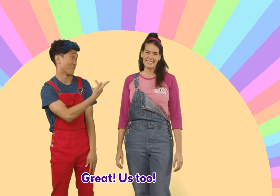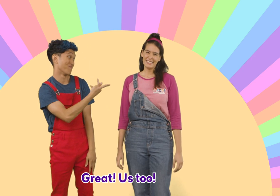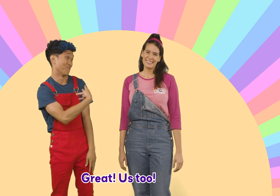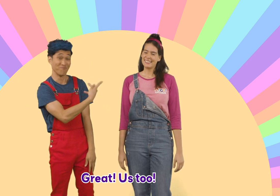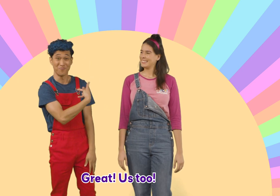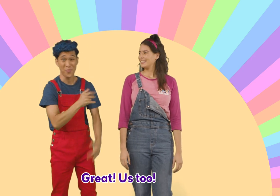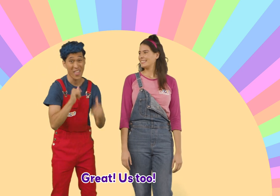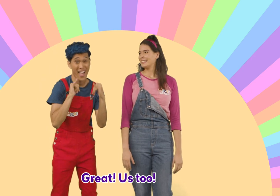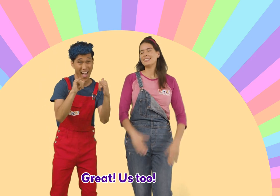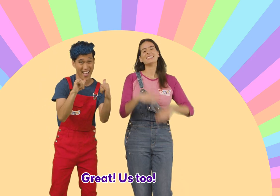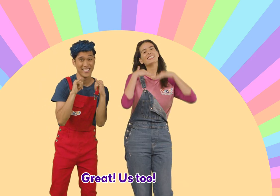Us too.